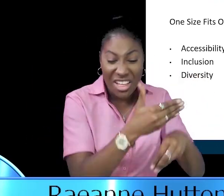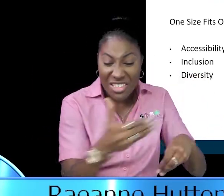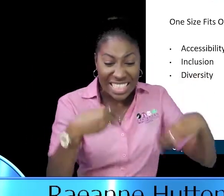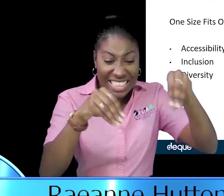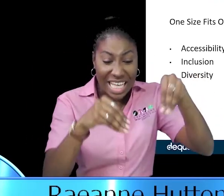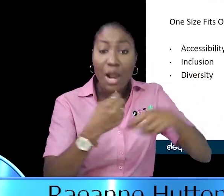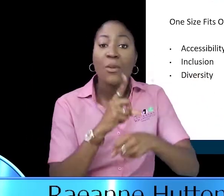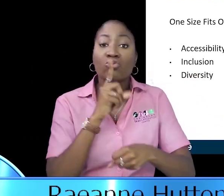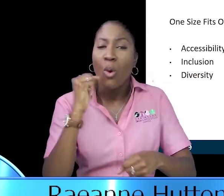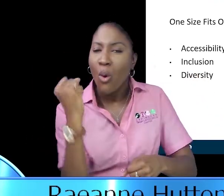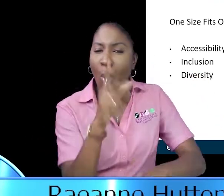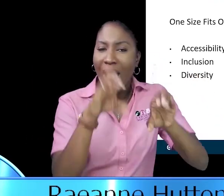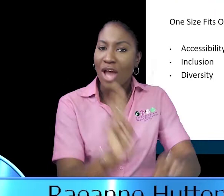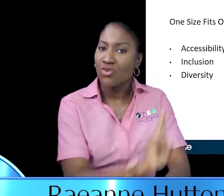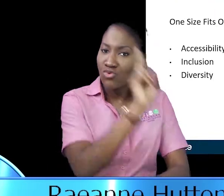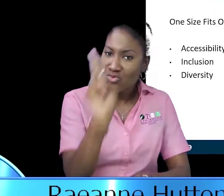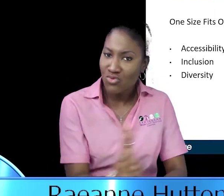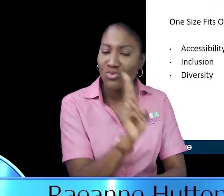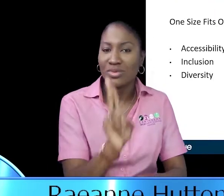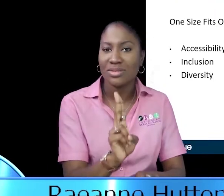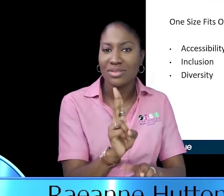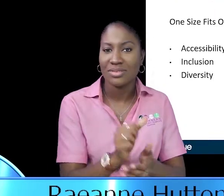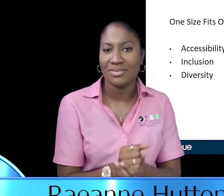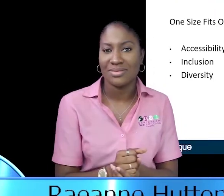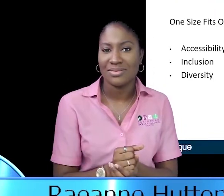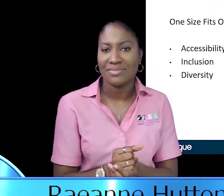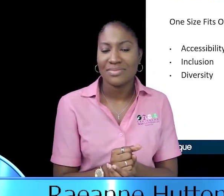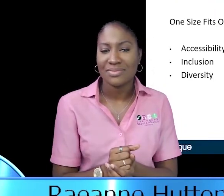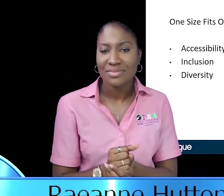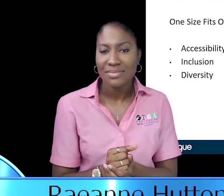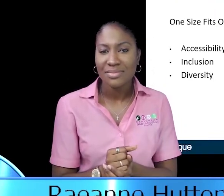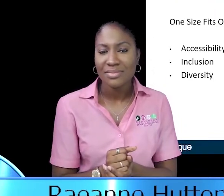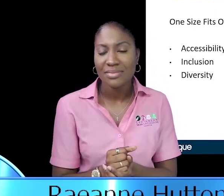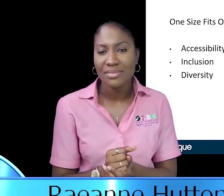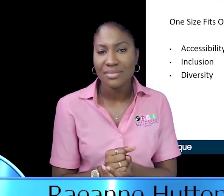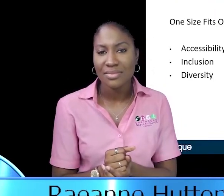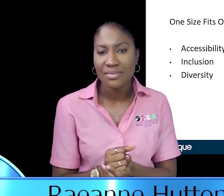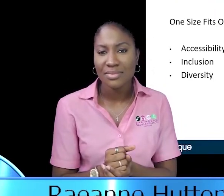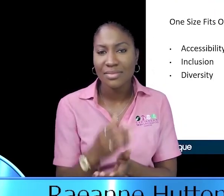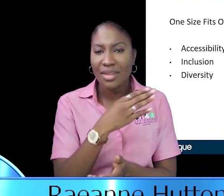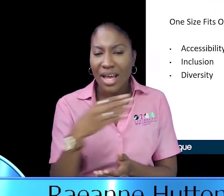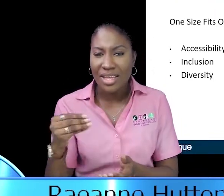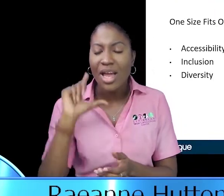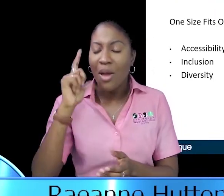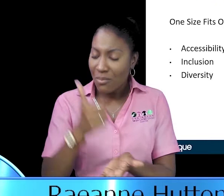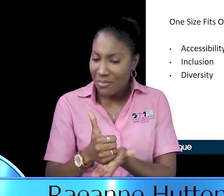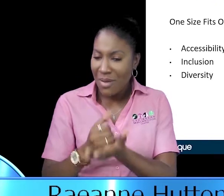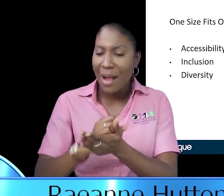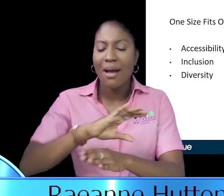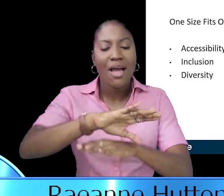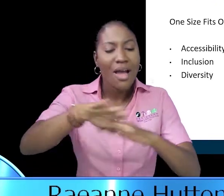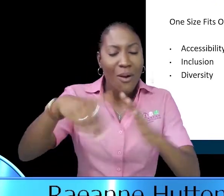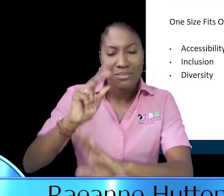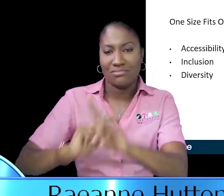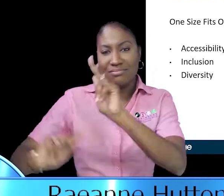sales, maintenance, use of your products and your customers as you can, and it'll work better